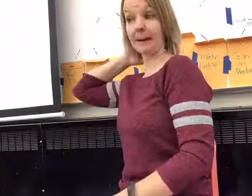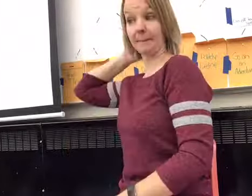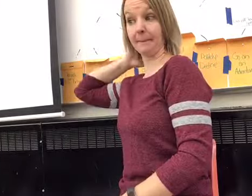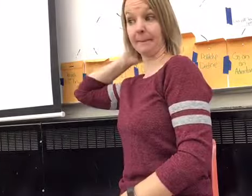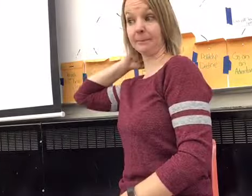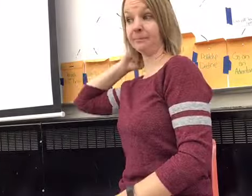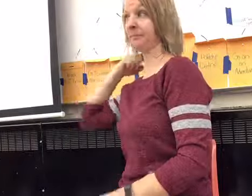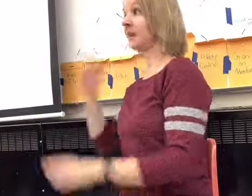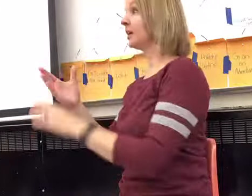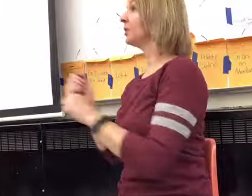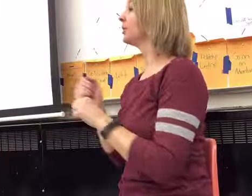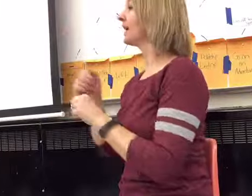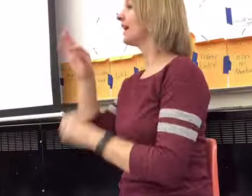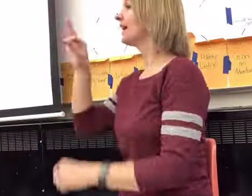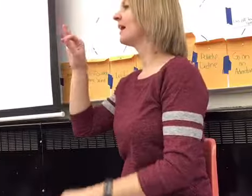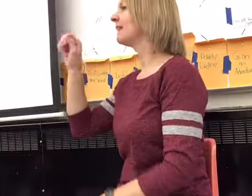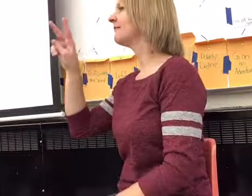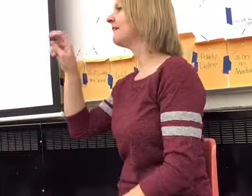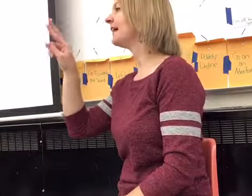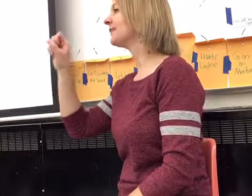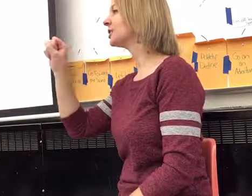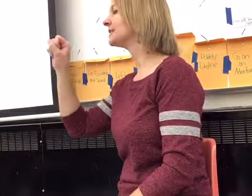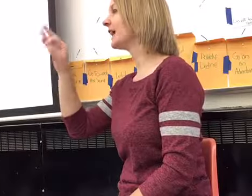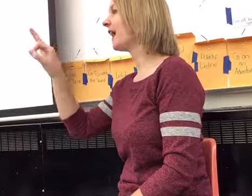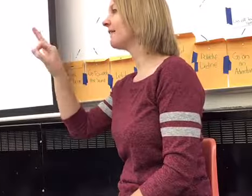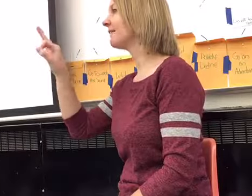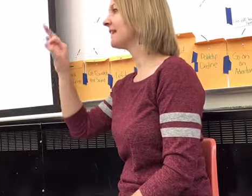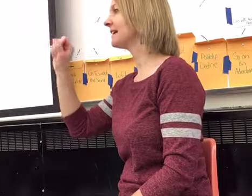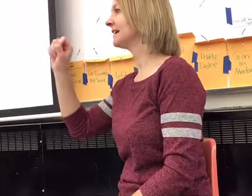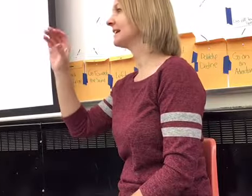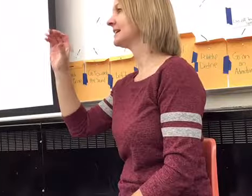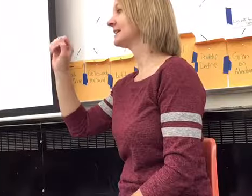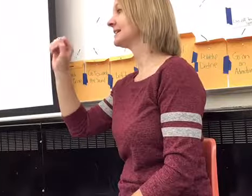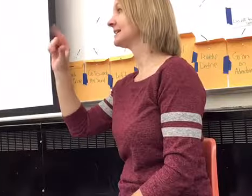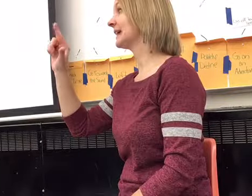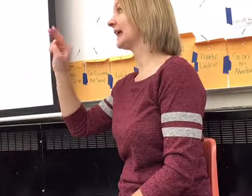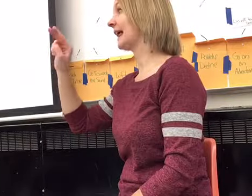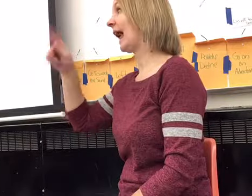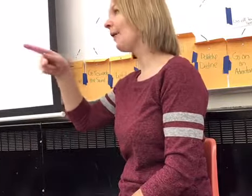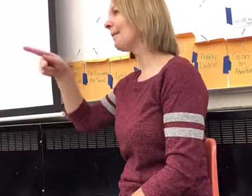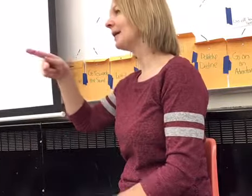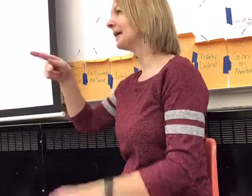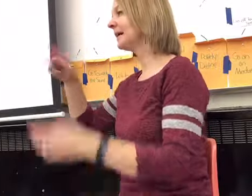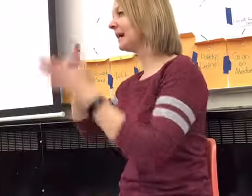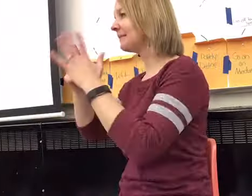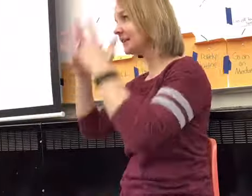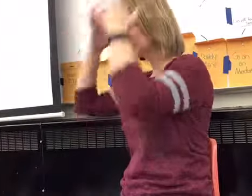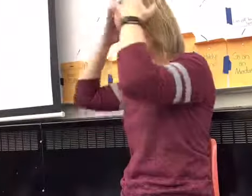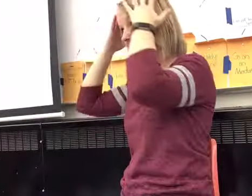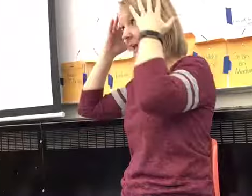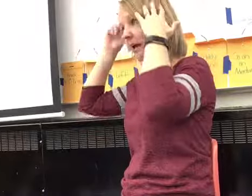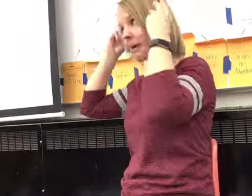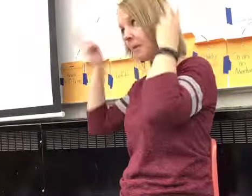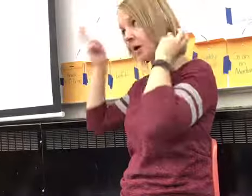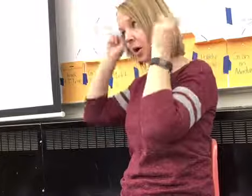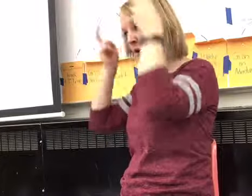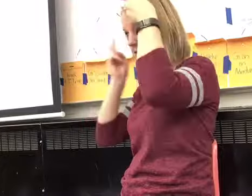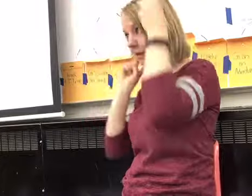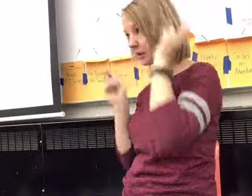these things called favors of the scalp, which basically favors of the scalp are all these little bald spots all over the back of your head, and it shows that